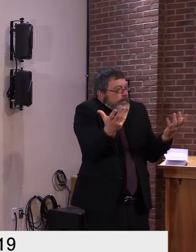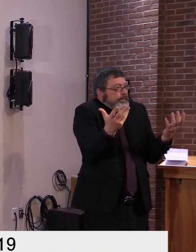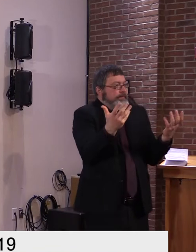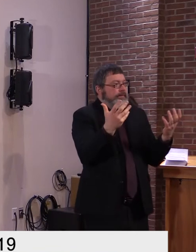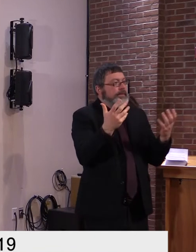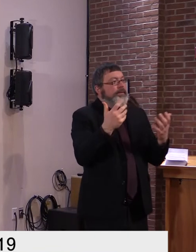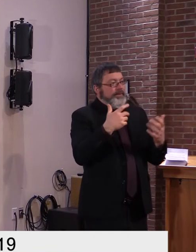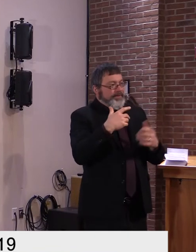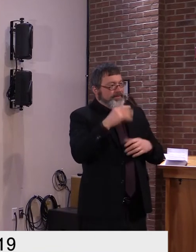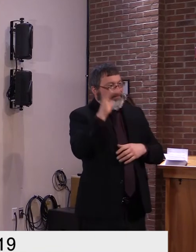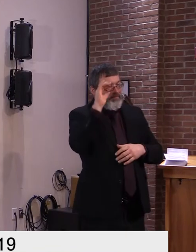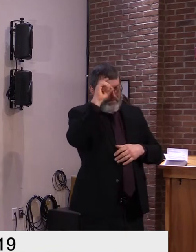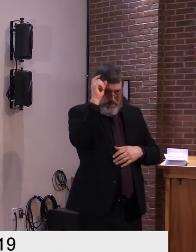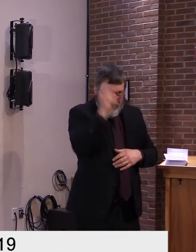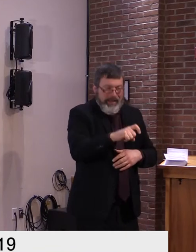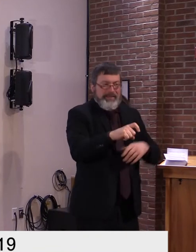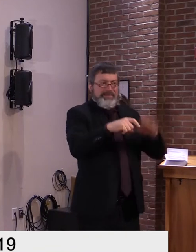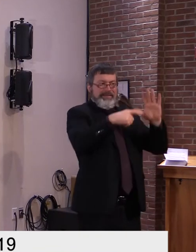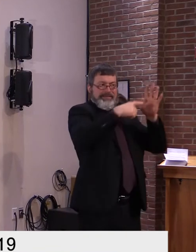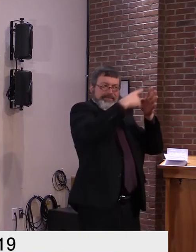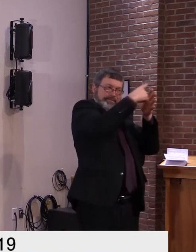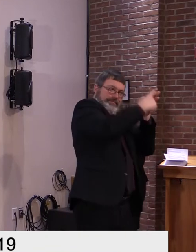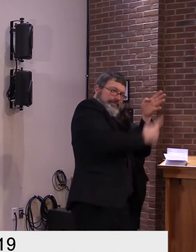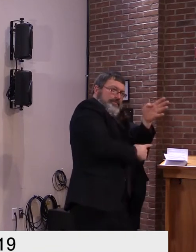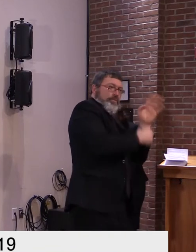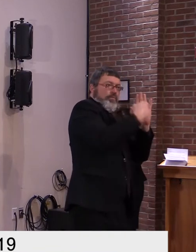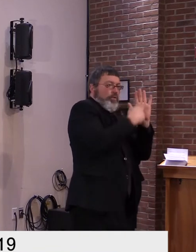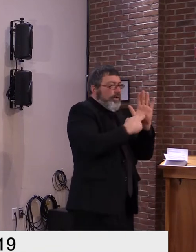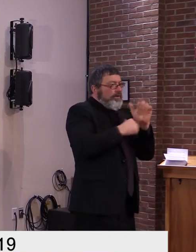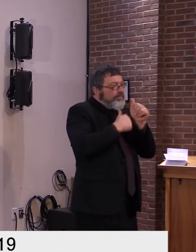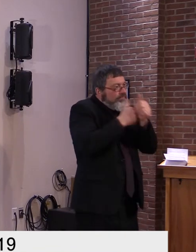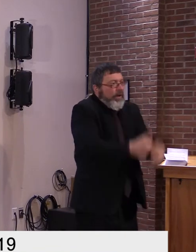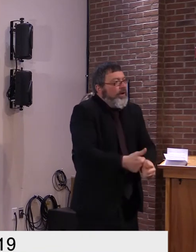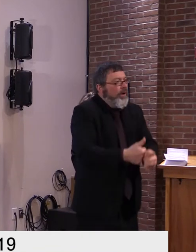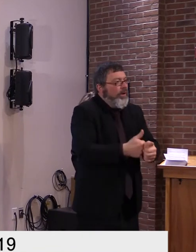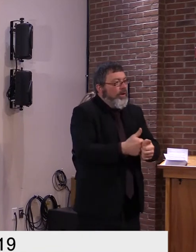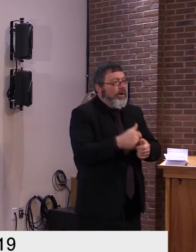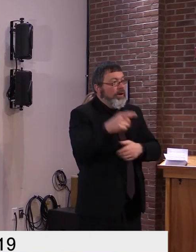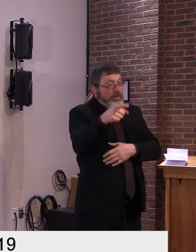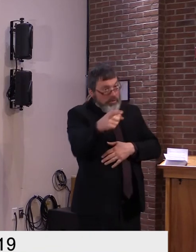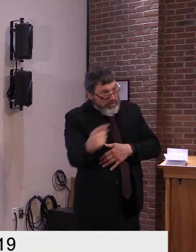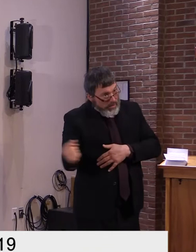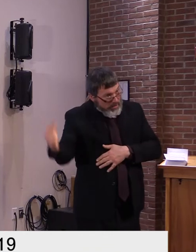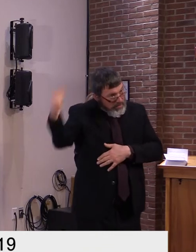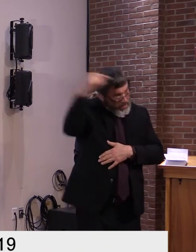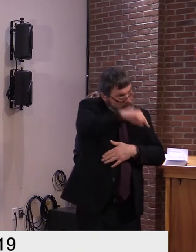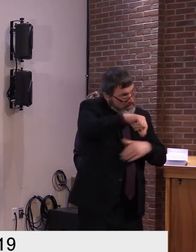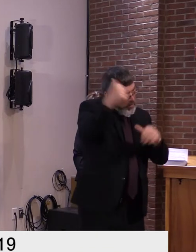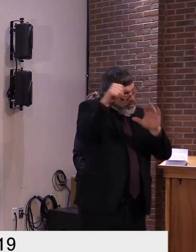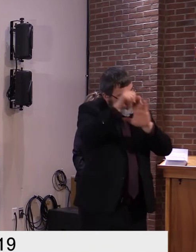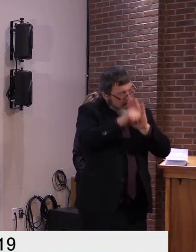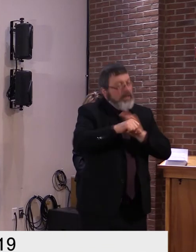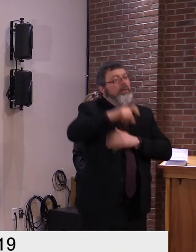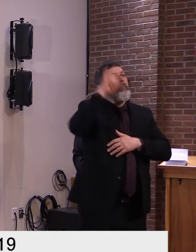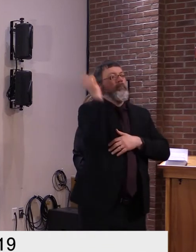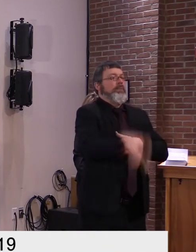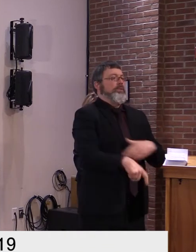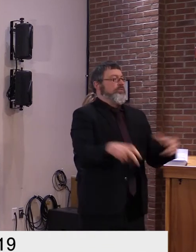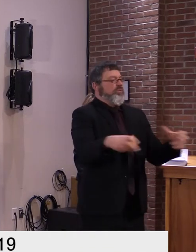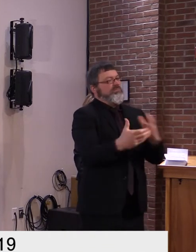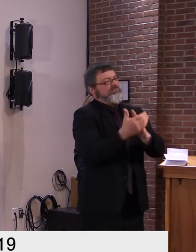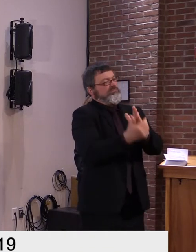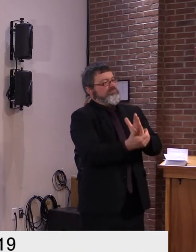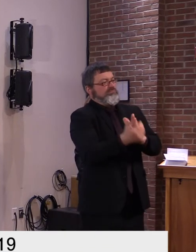guidances regarding quarantine coming from out of state. So I would say the answer is they need to do that.